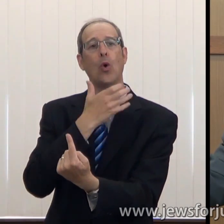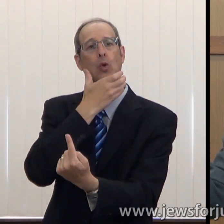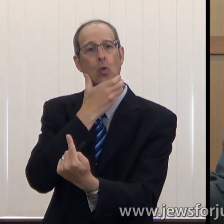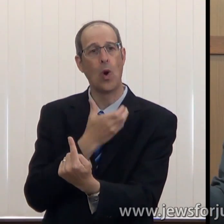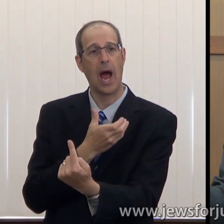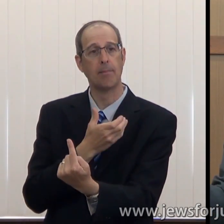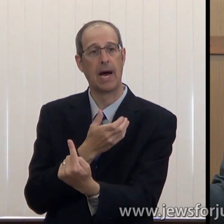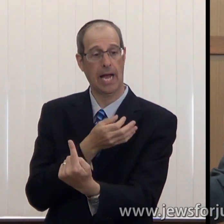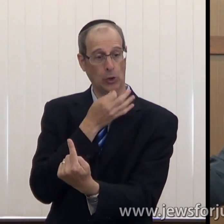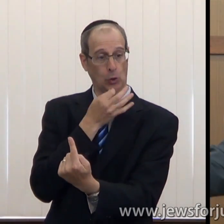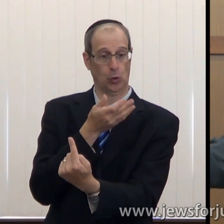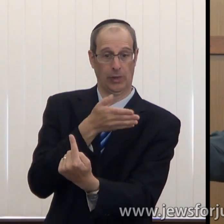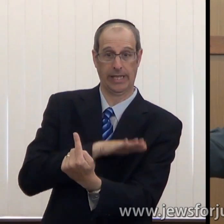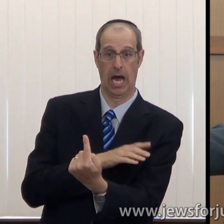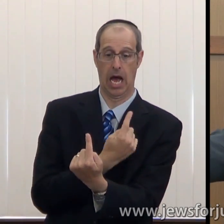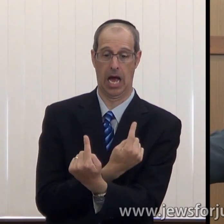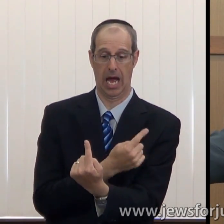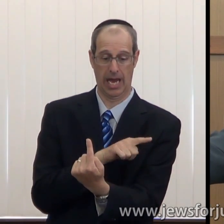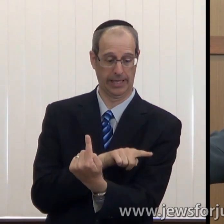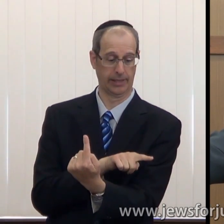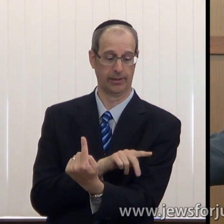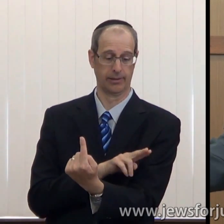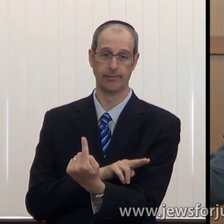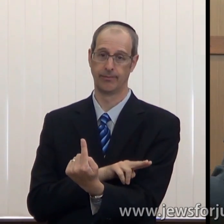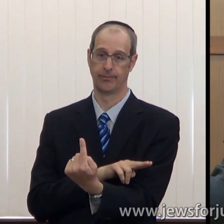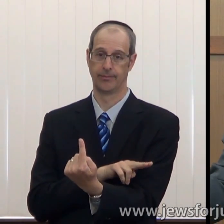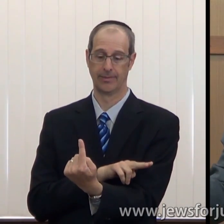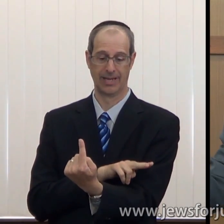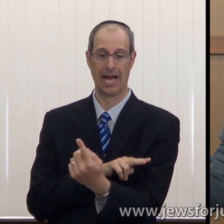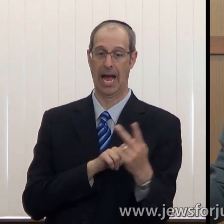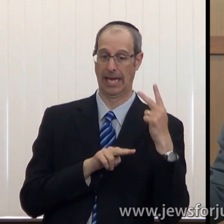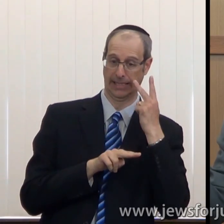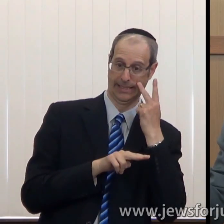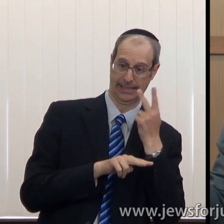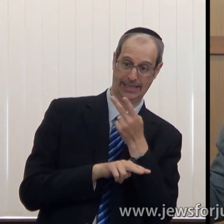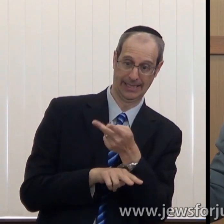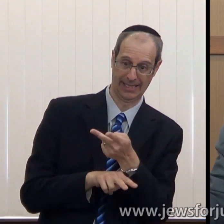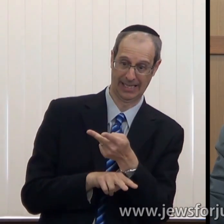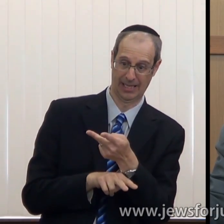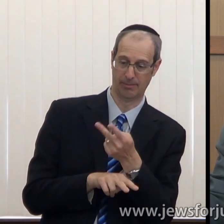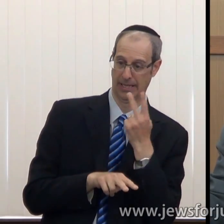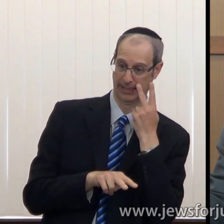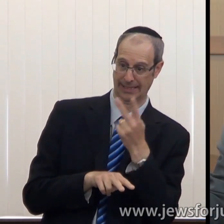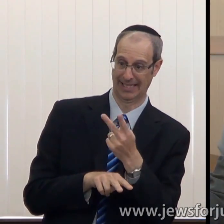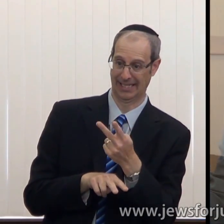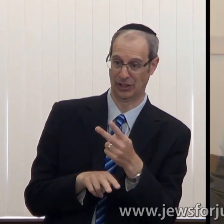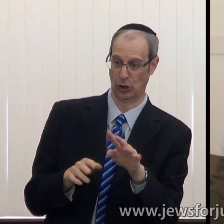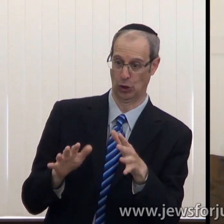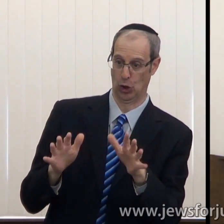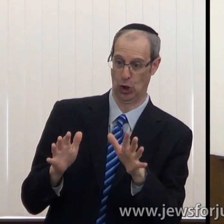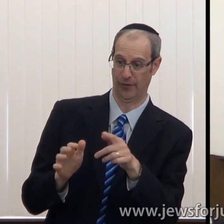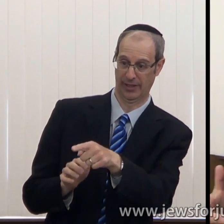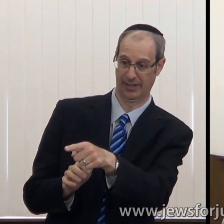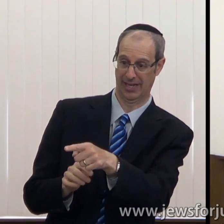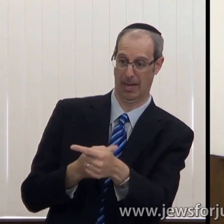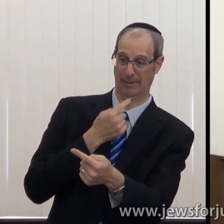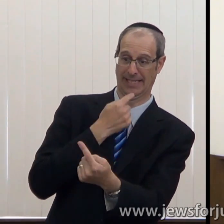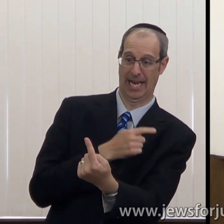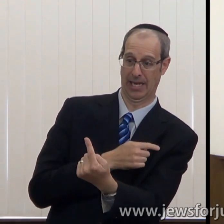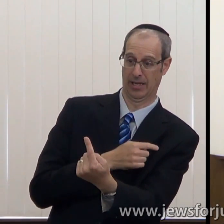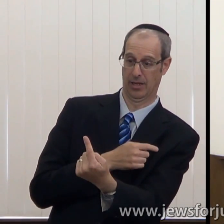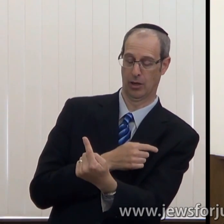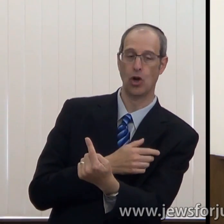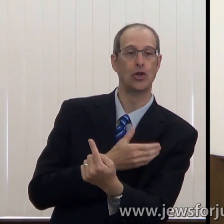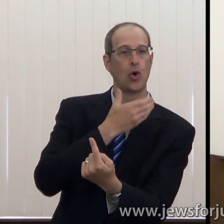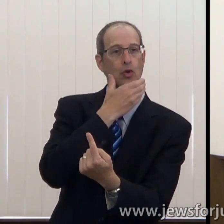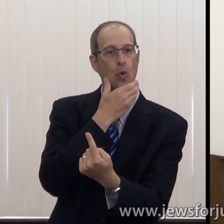die sees this person. He seems very nervous and upset. Now the rabbi